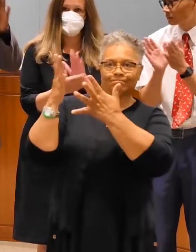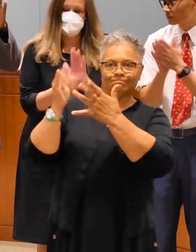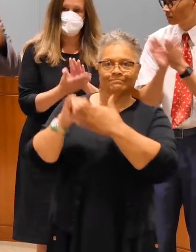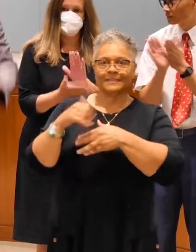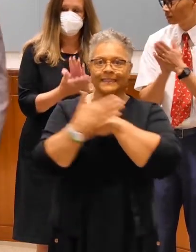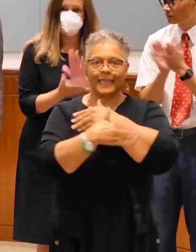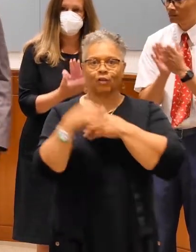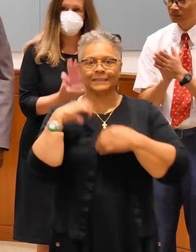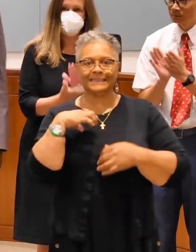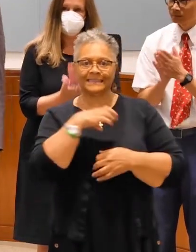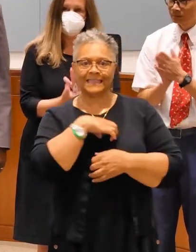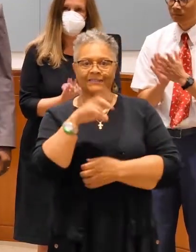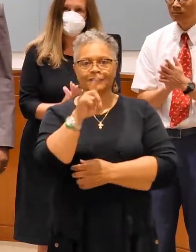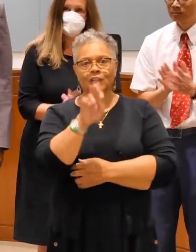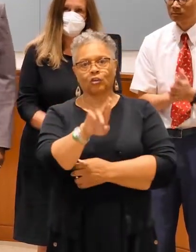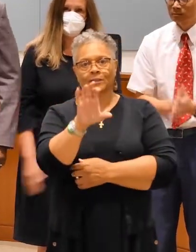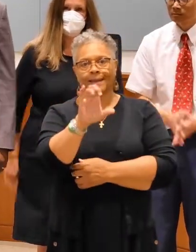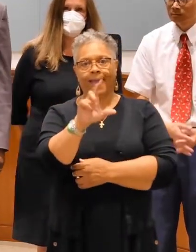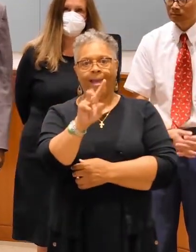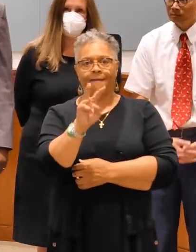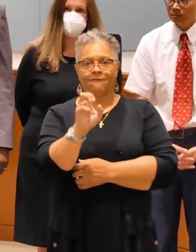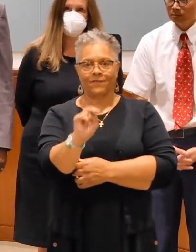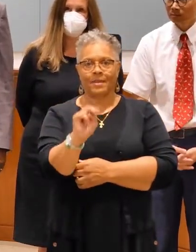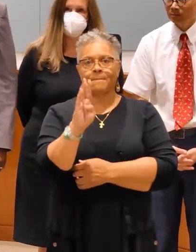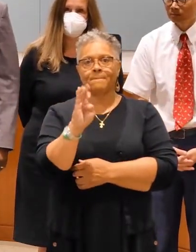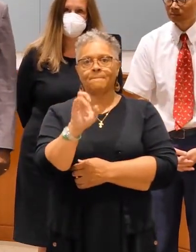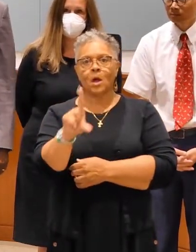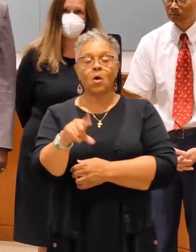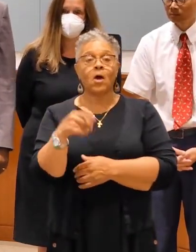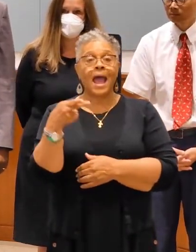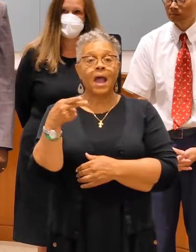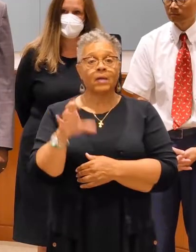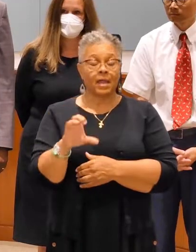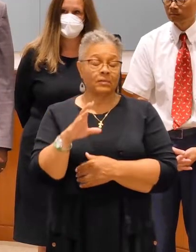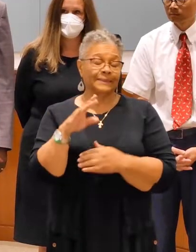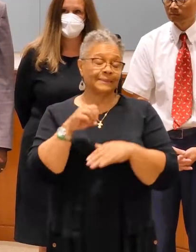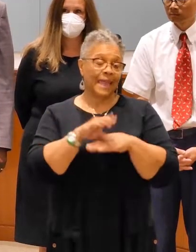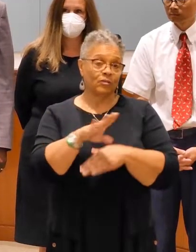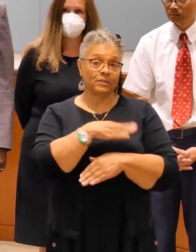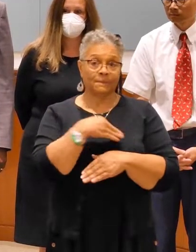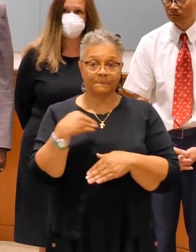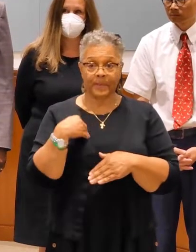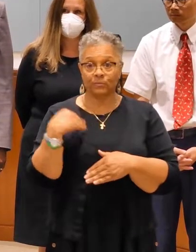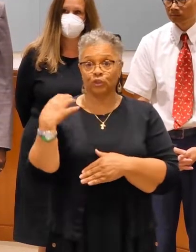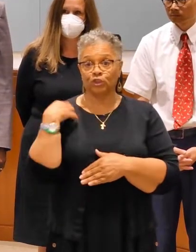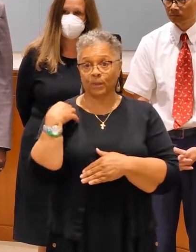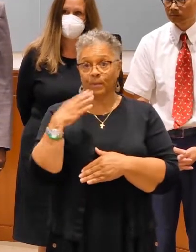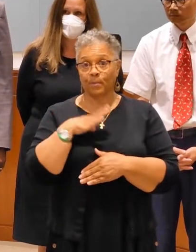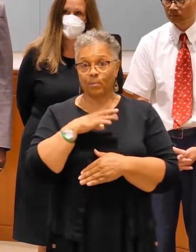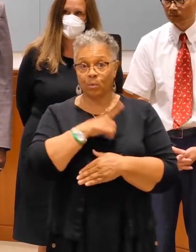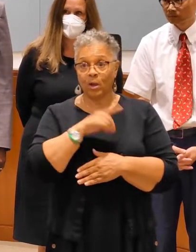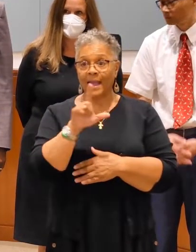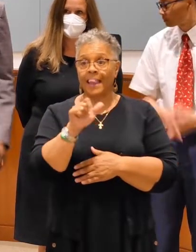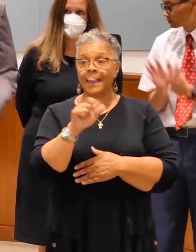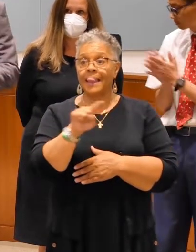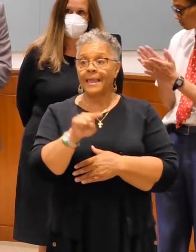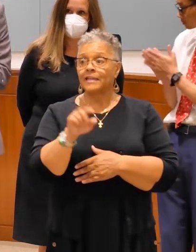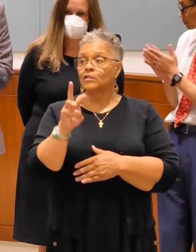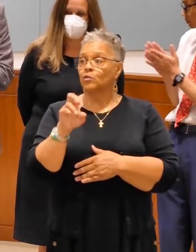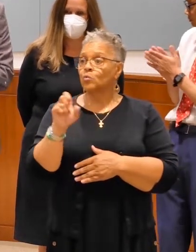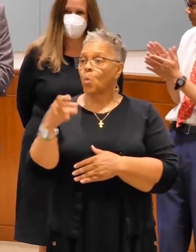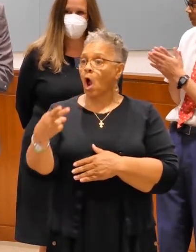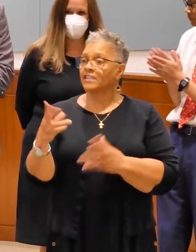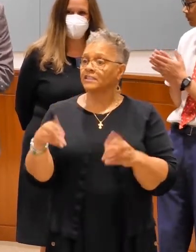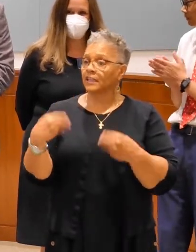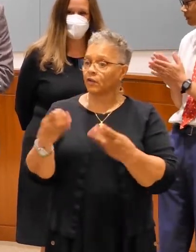executive, if you would. Howard County Council members, chairman of the board, Liz Walsh, give her a big